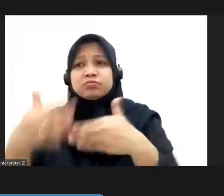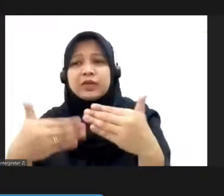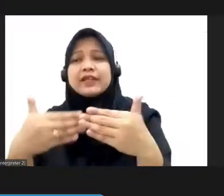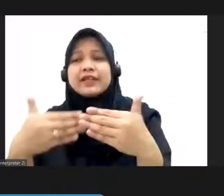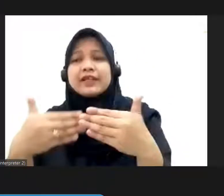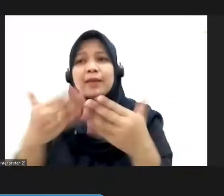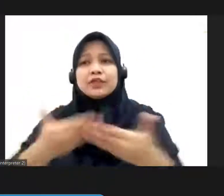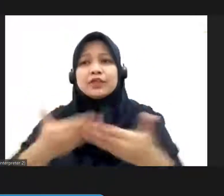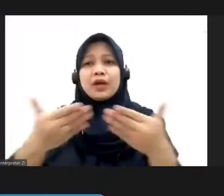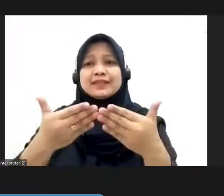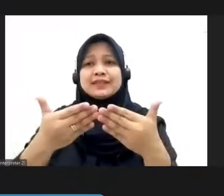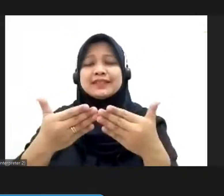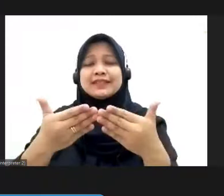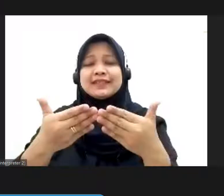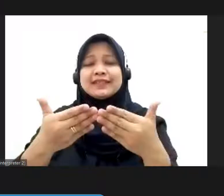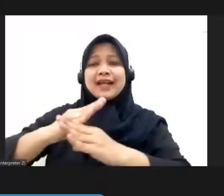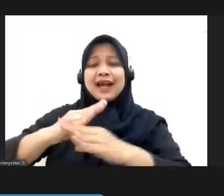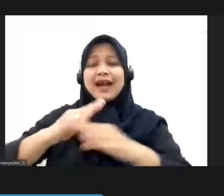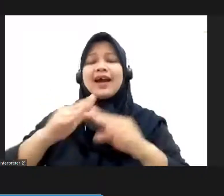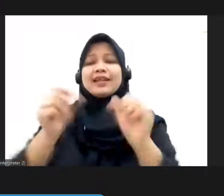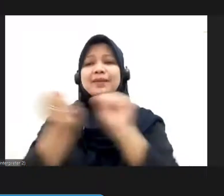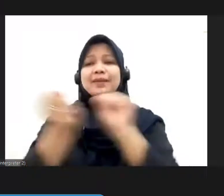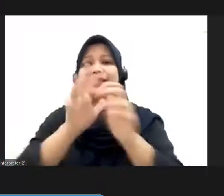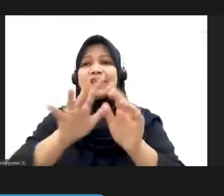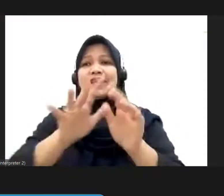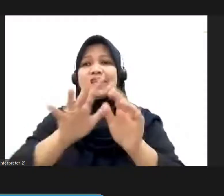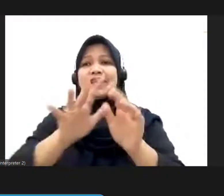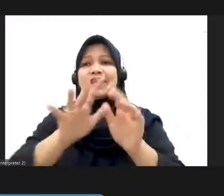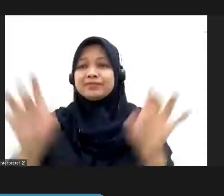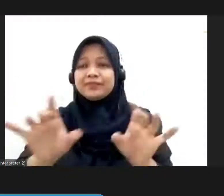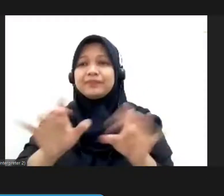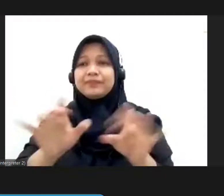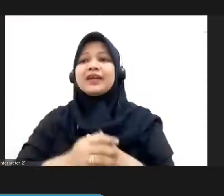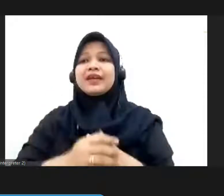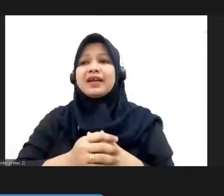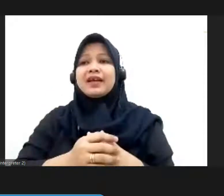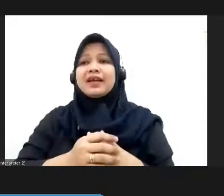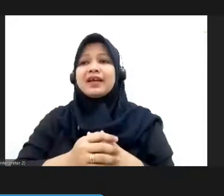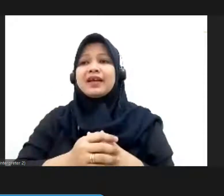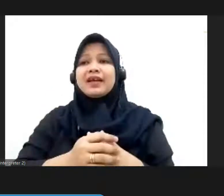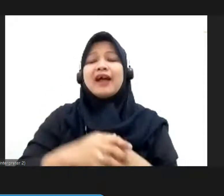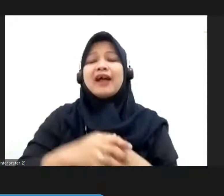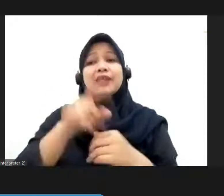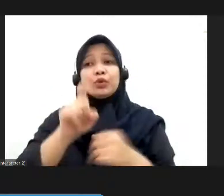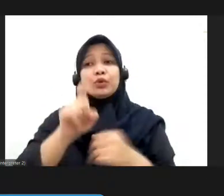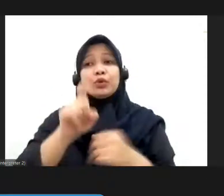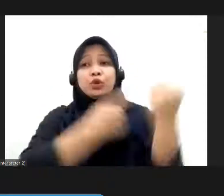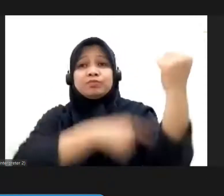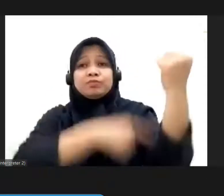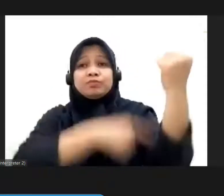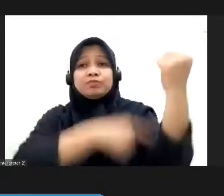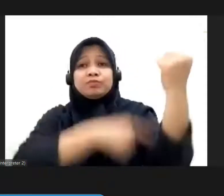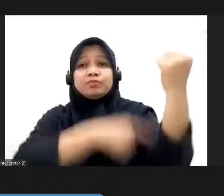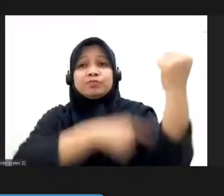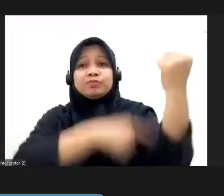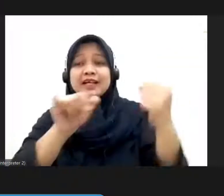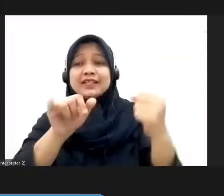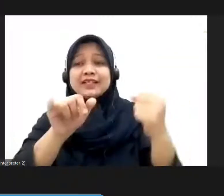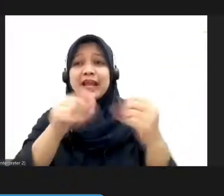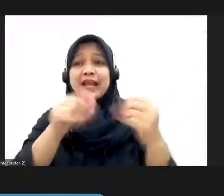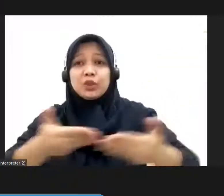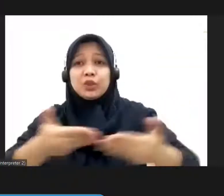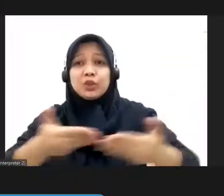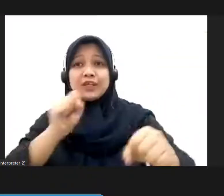mitigation and prevention program. Capacity that we need, particularly during this COVID-19 situation,